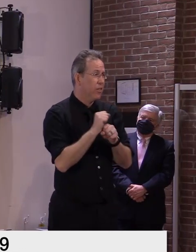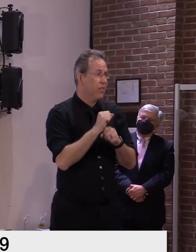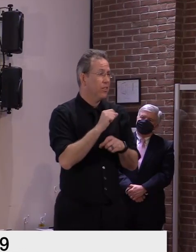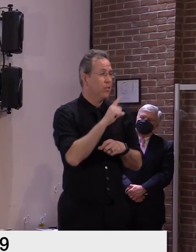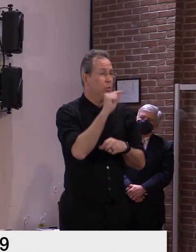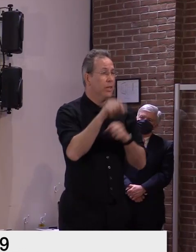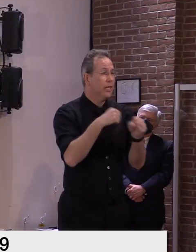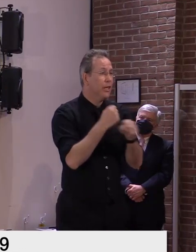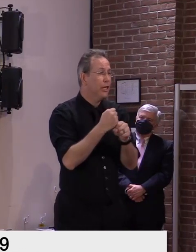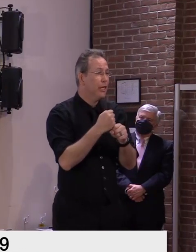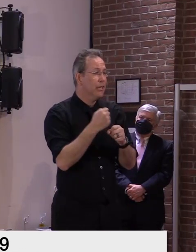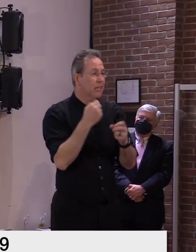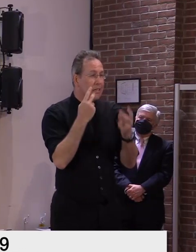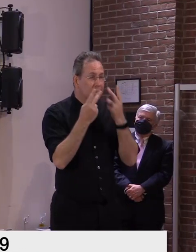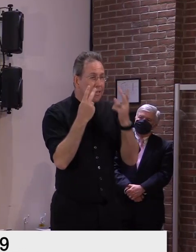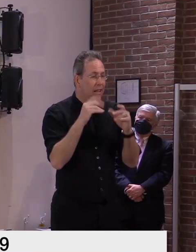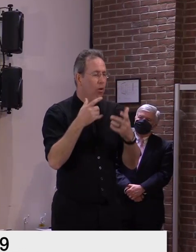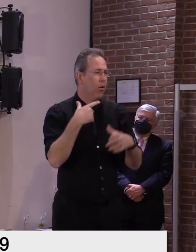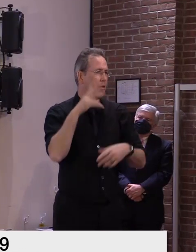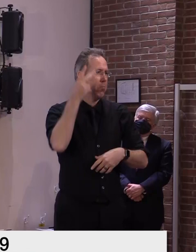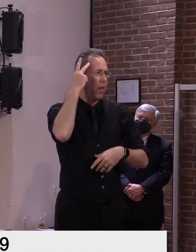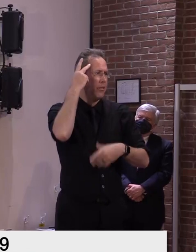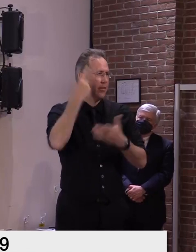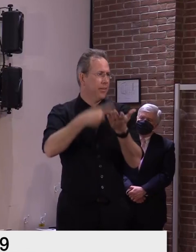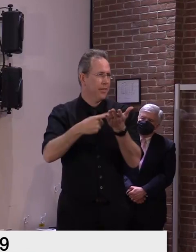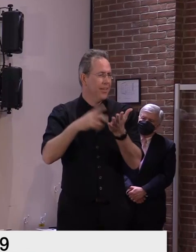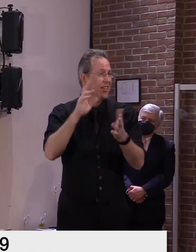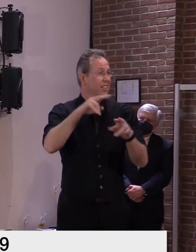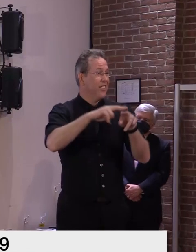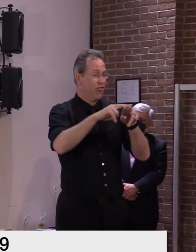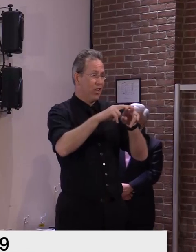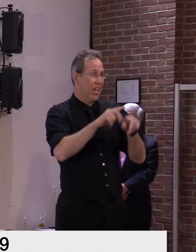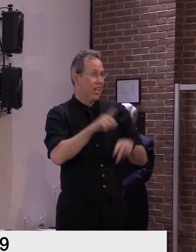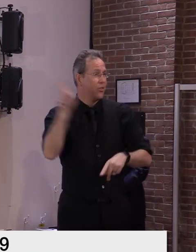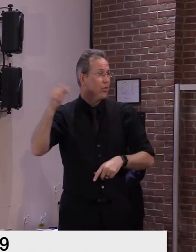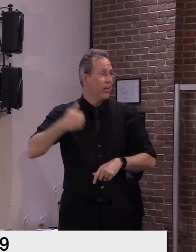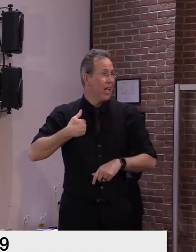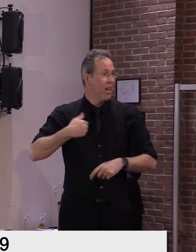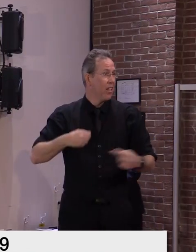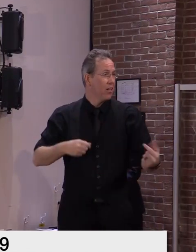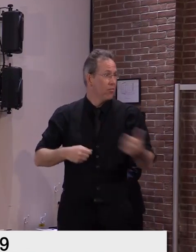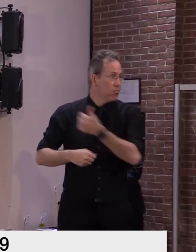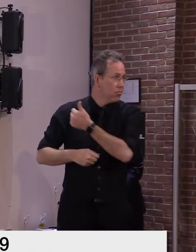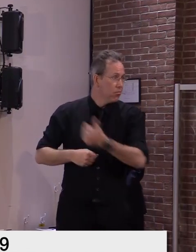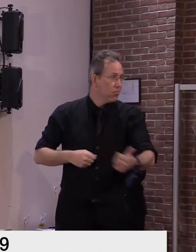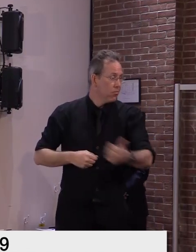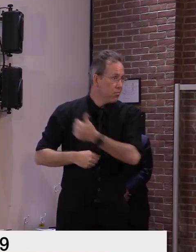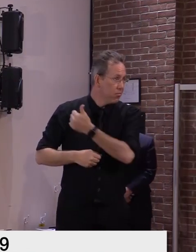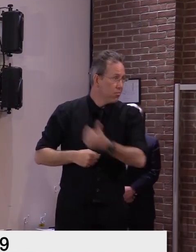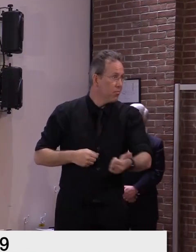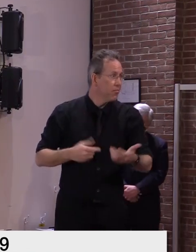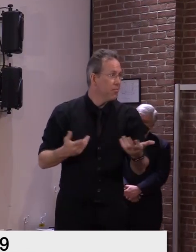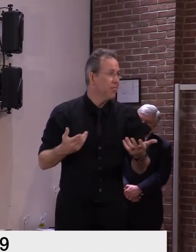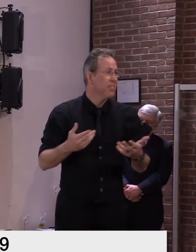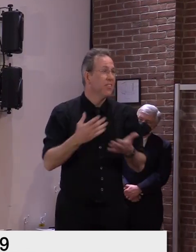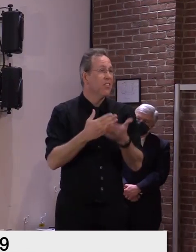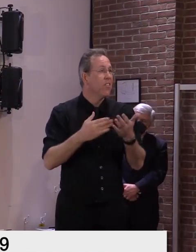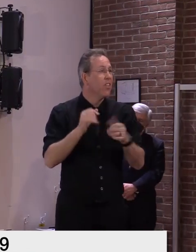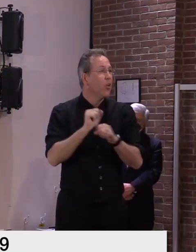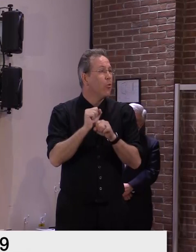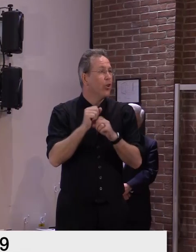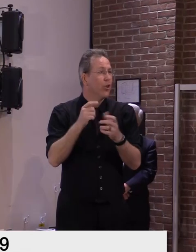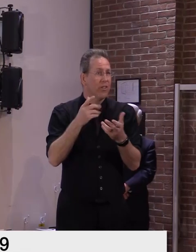the rail line in service to Montreal. Some of that involves preclearance. We've been working on that,